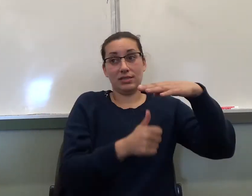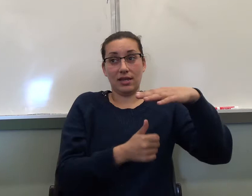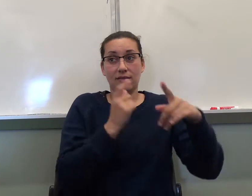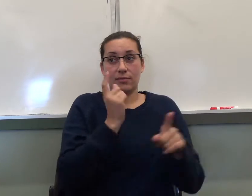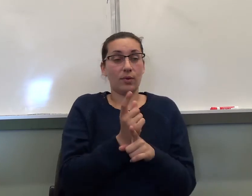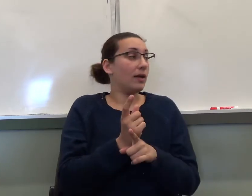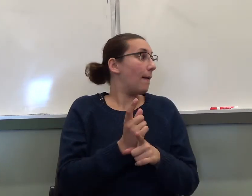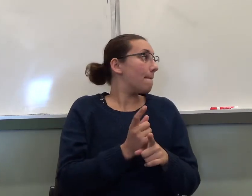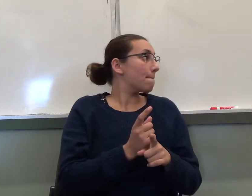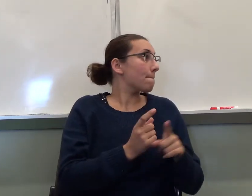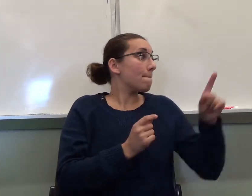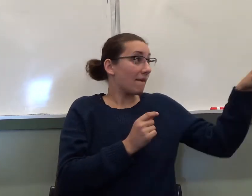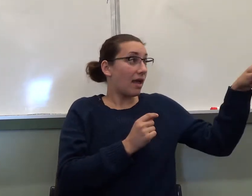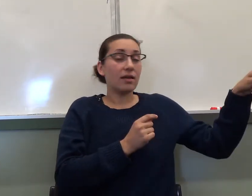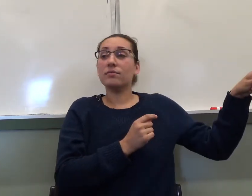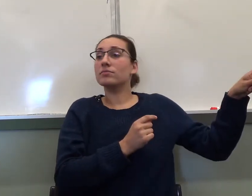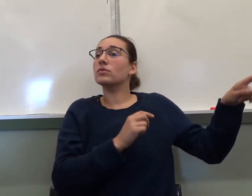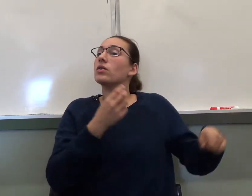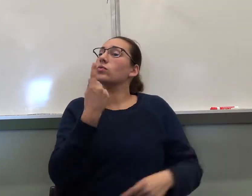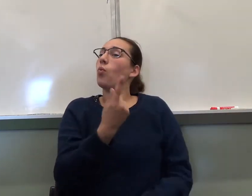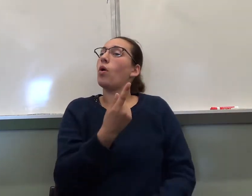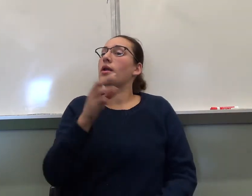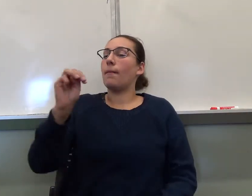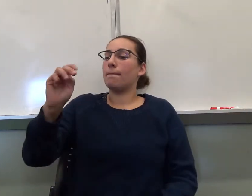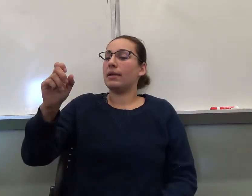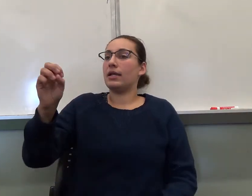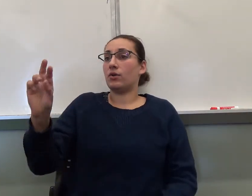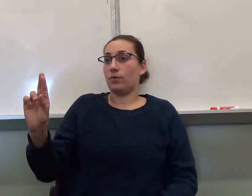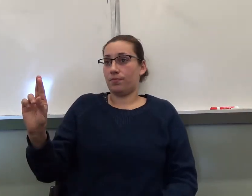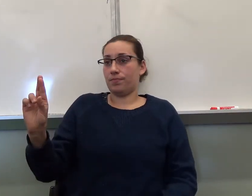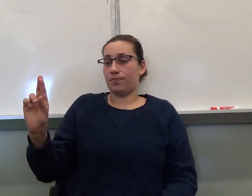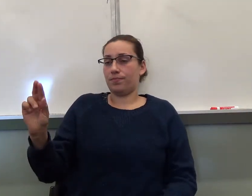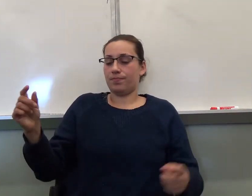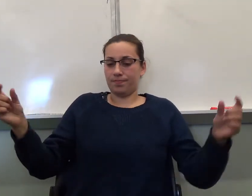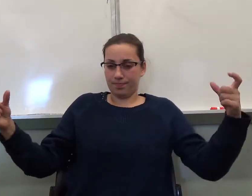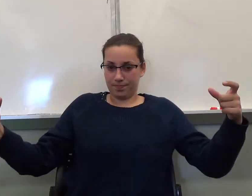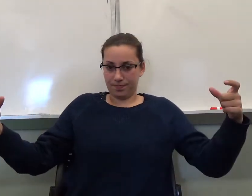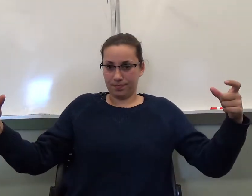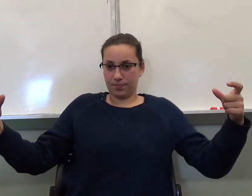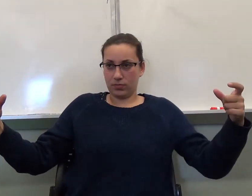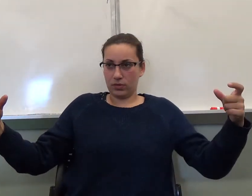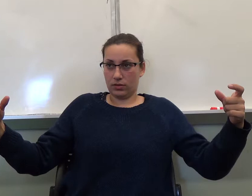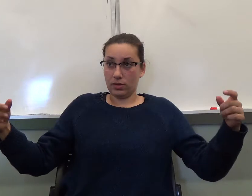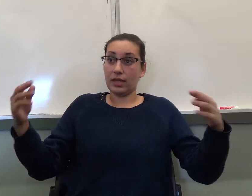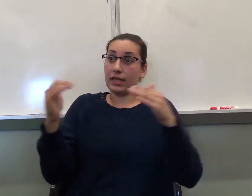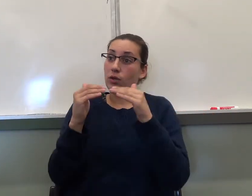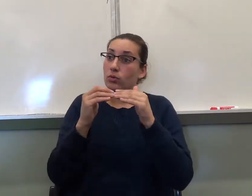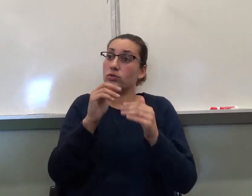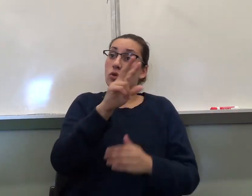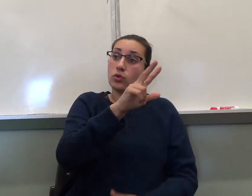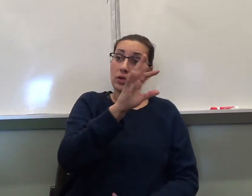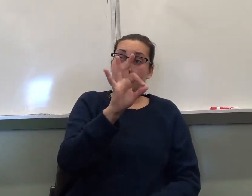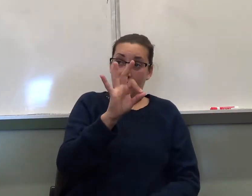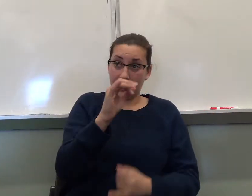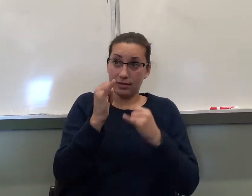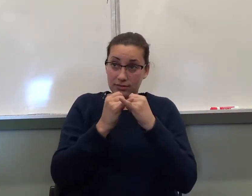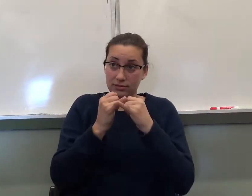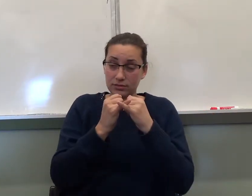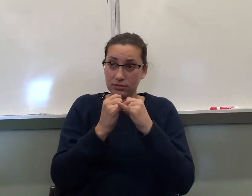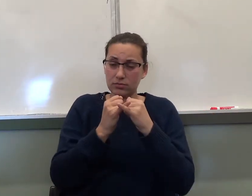here. This is an actual meter stick. This is not a yardstick. So this is roughly 39 inches. It's a little bit bigger than a yard, the